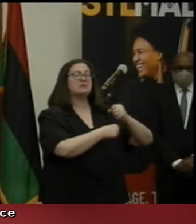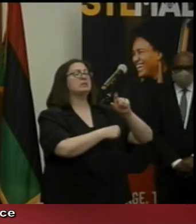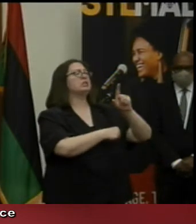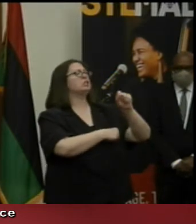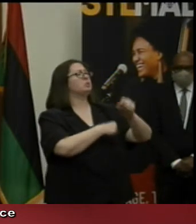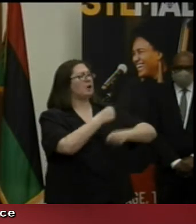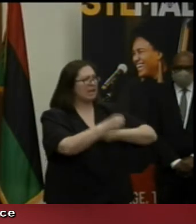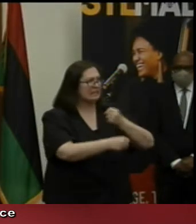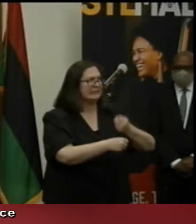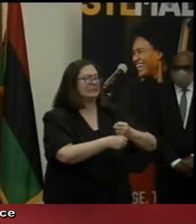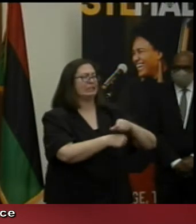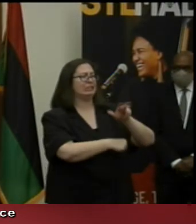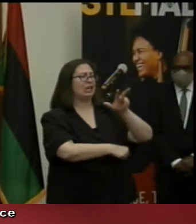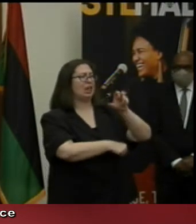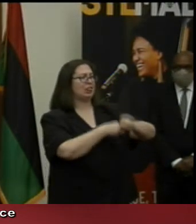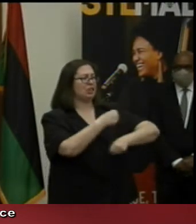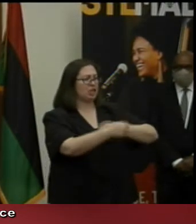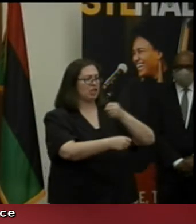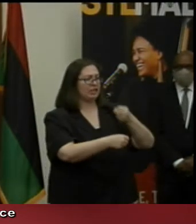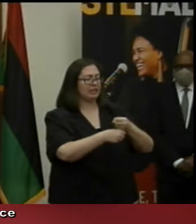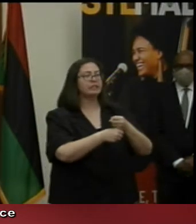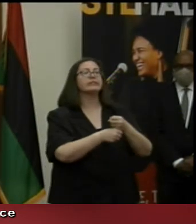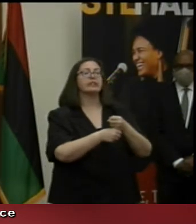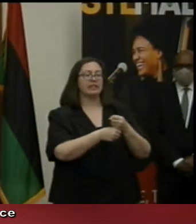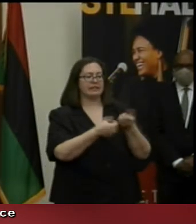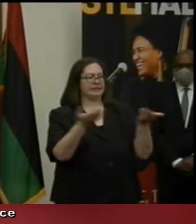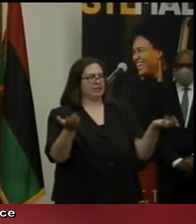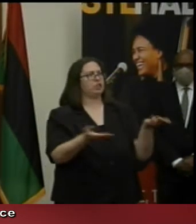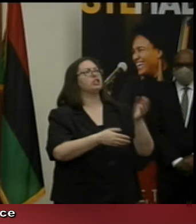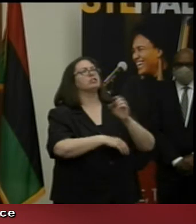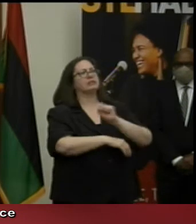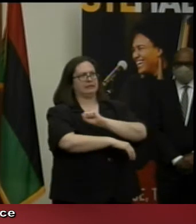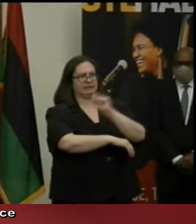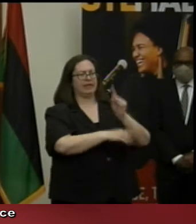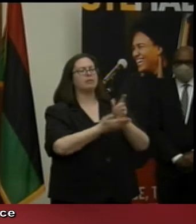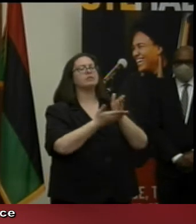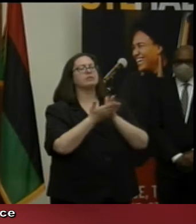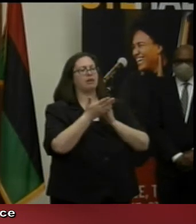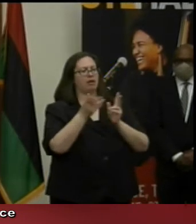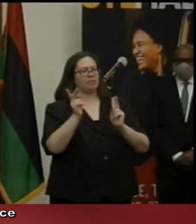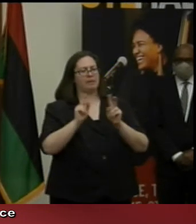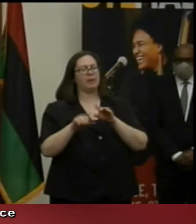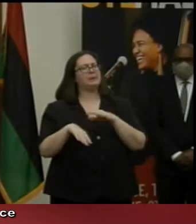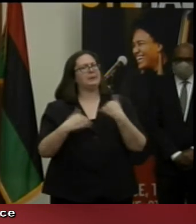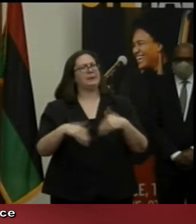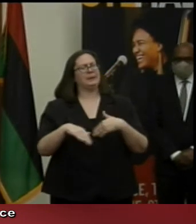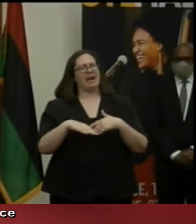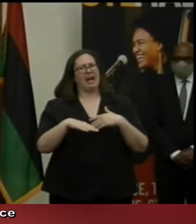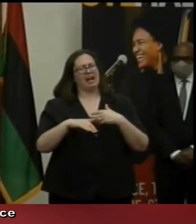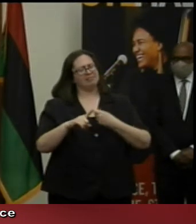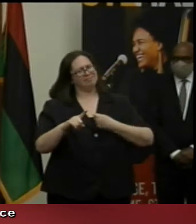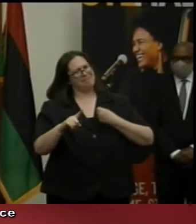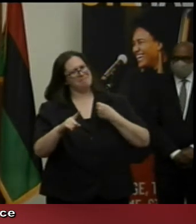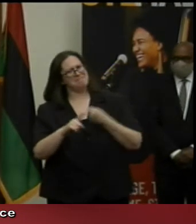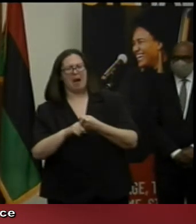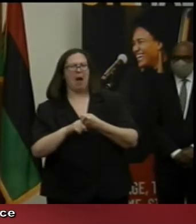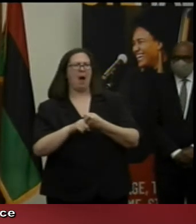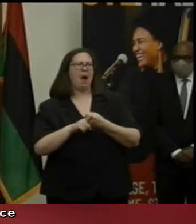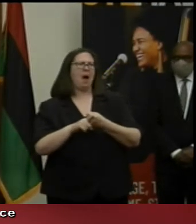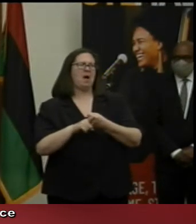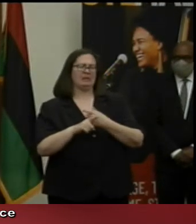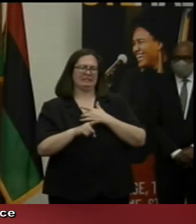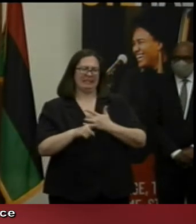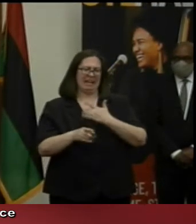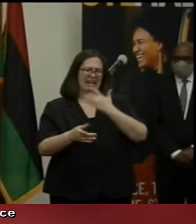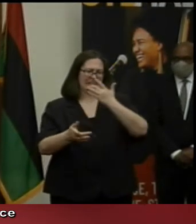region and across the nation, certain populations continue to be adversely impacted and share the brunt of communicable diseases